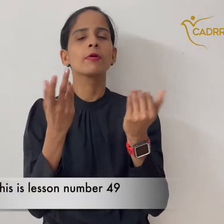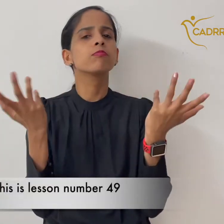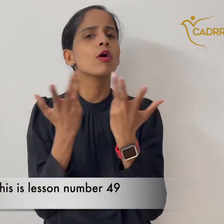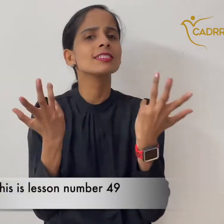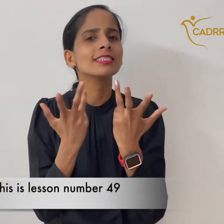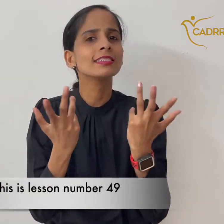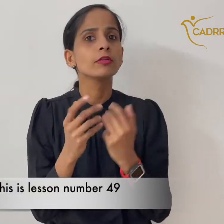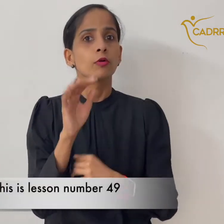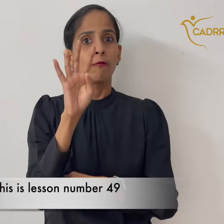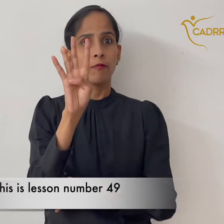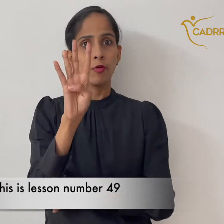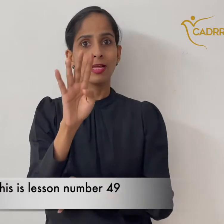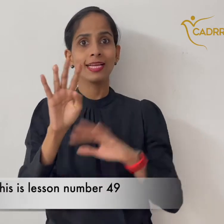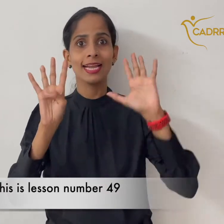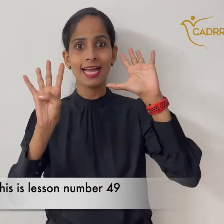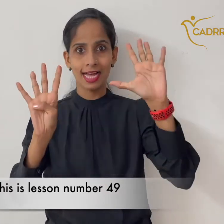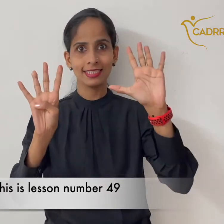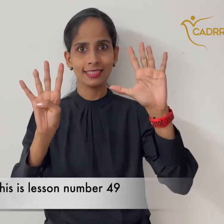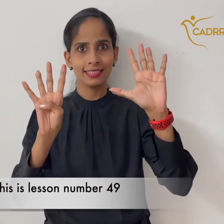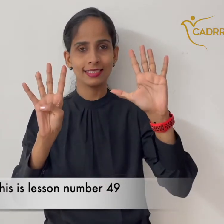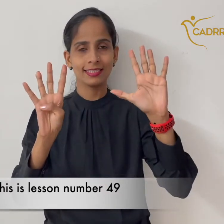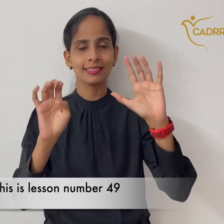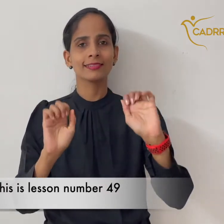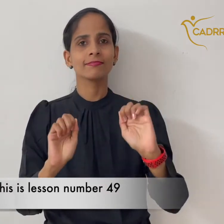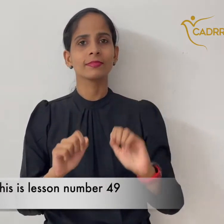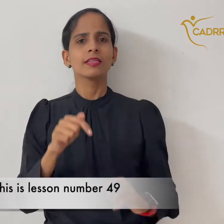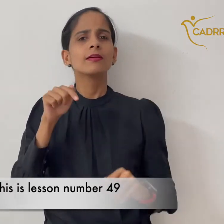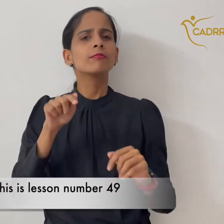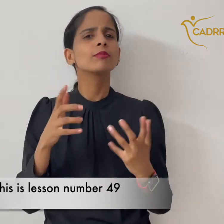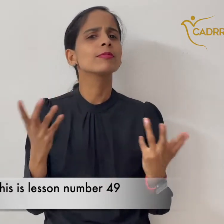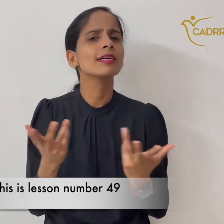This is lesson number 49.